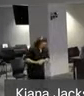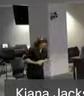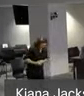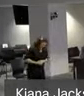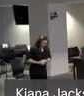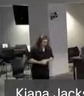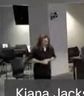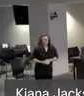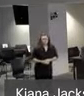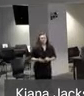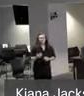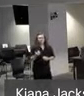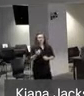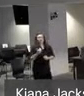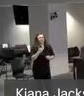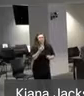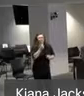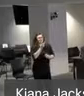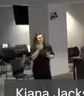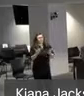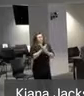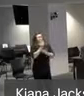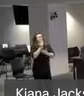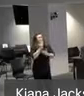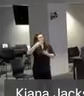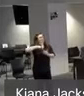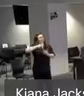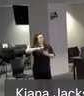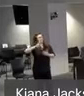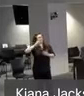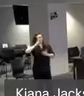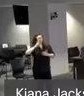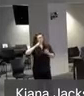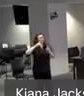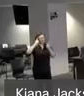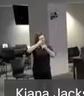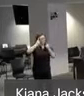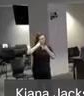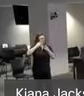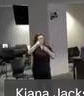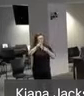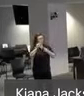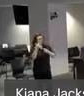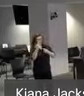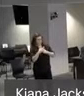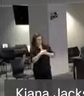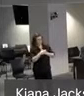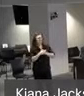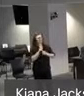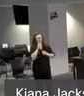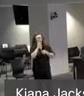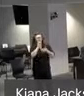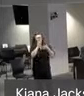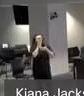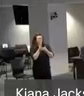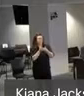Next, there are a few new benefits that we're exploring with our vendors for 2021 that I'd like to touch on. First, for pharmacy,